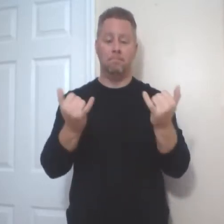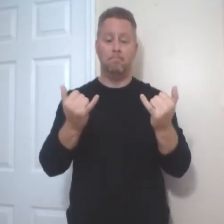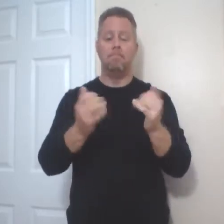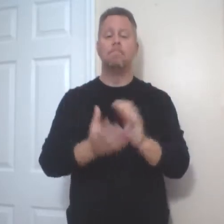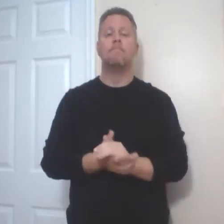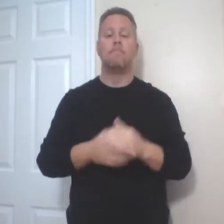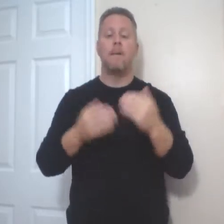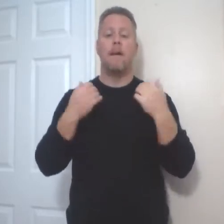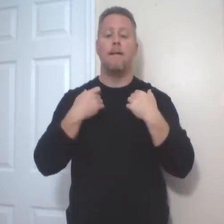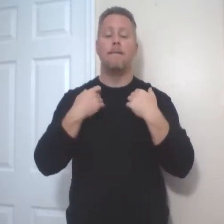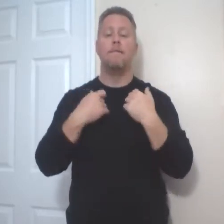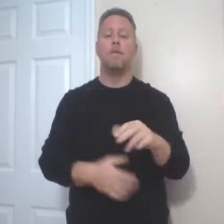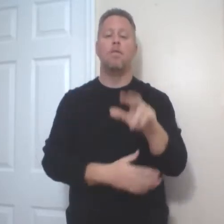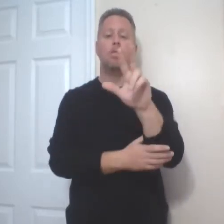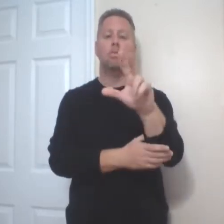we just have 3x.